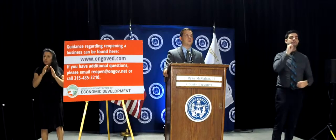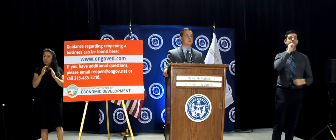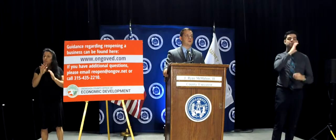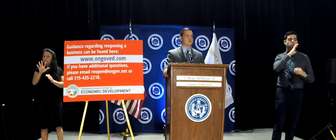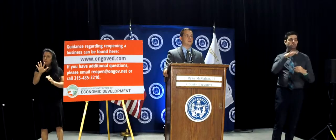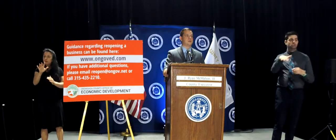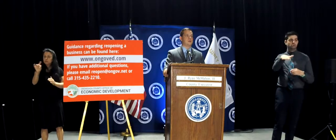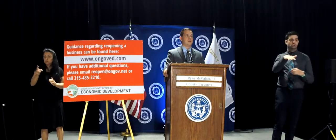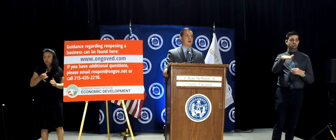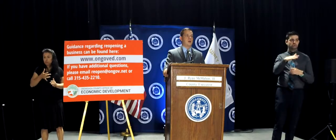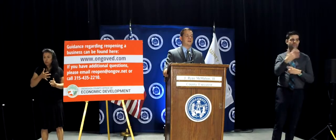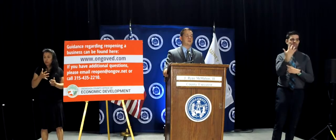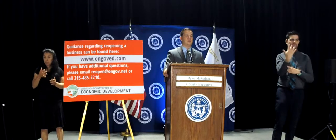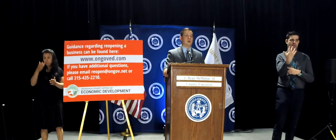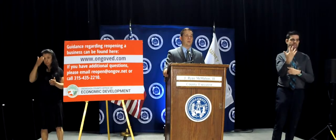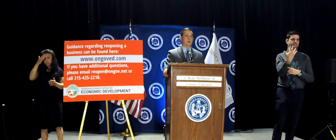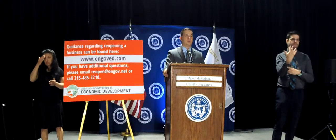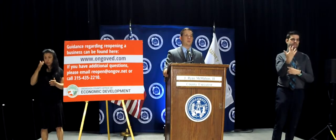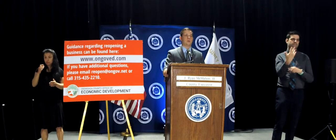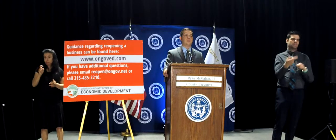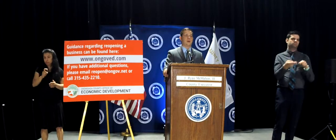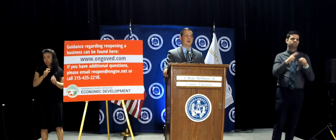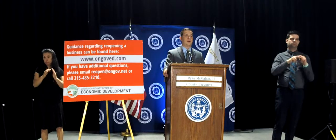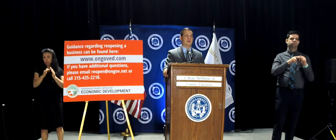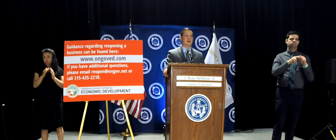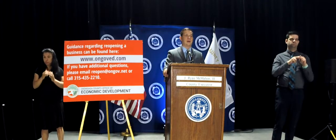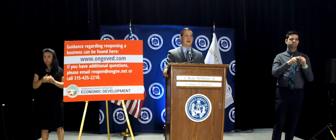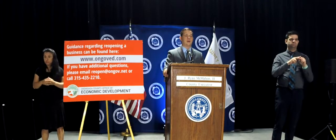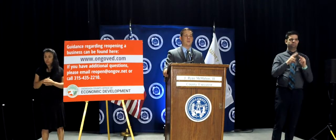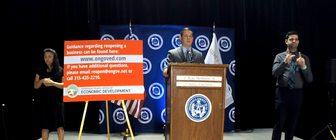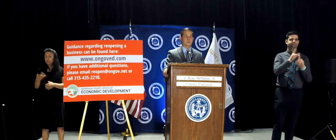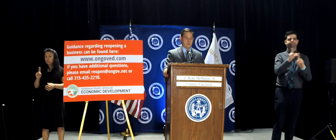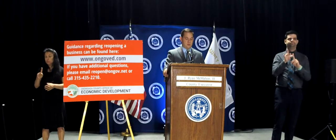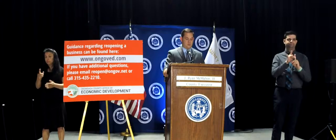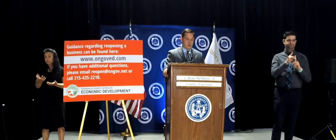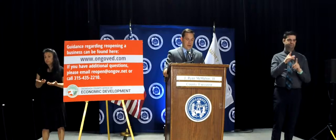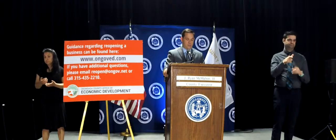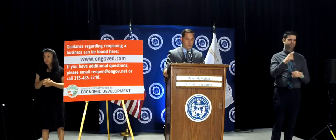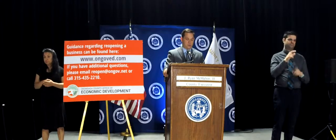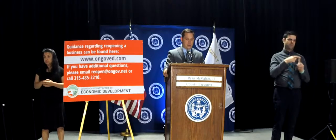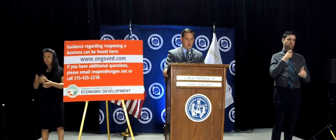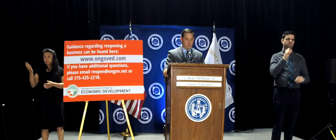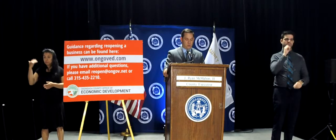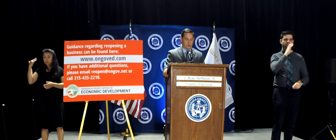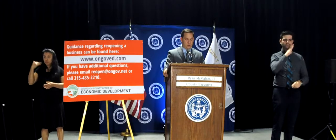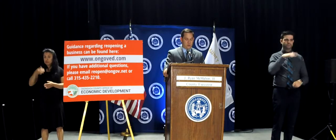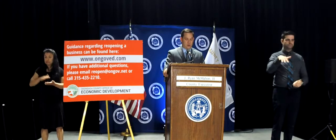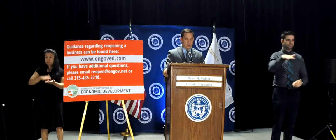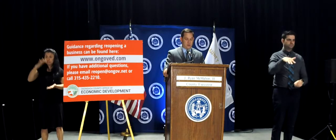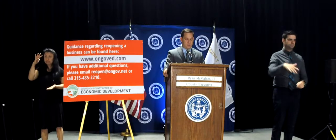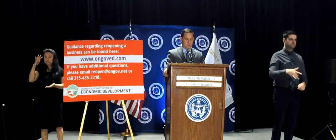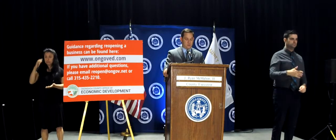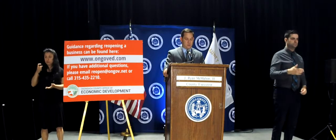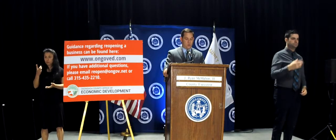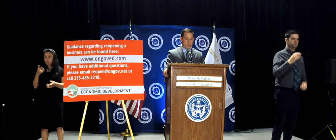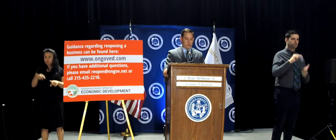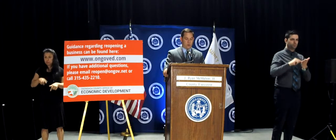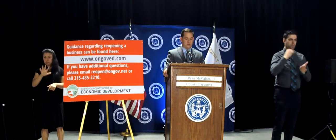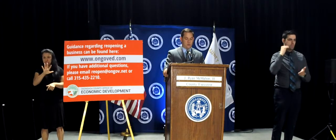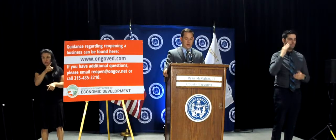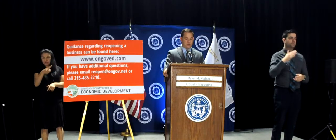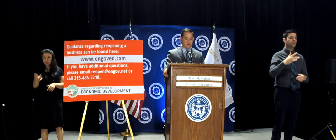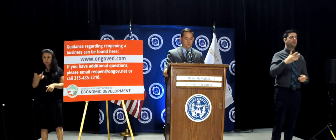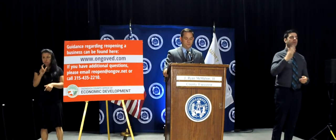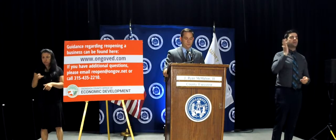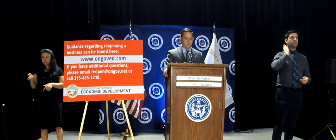senior facilities. That's a good number. We've had higher numbers. Very happy with that number, going in the